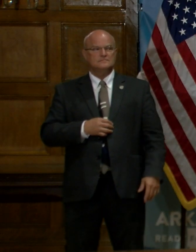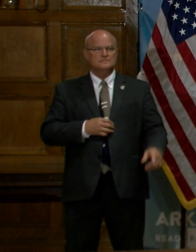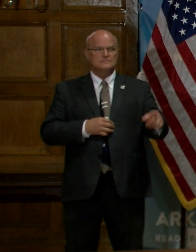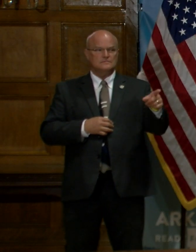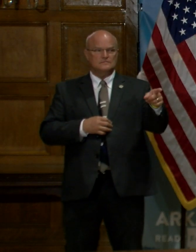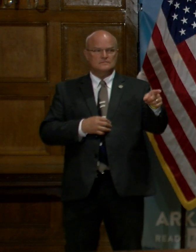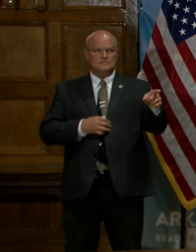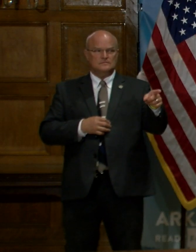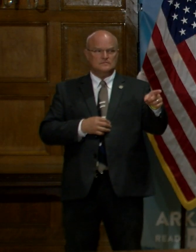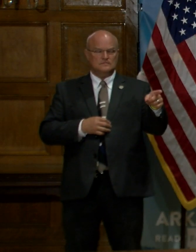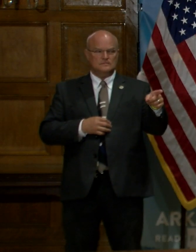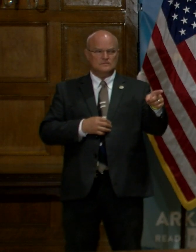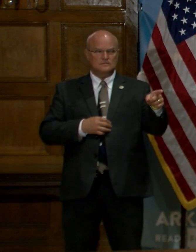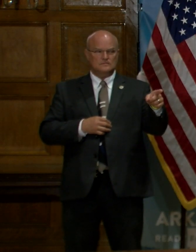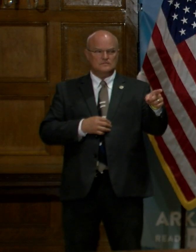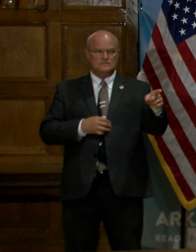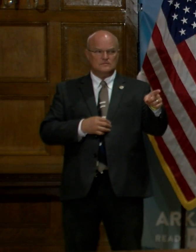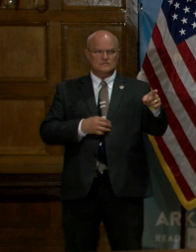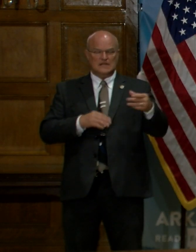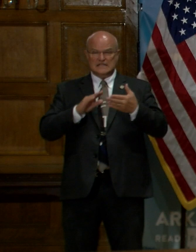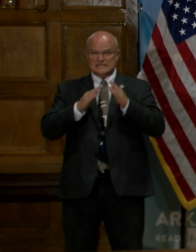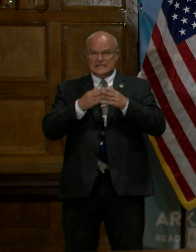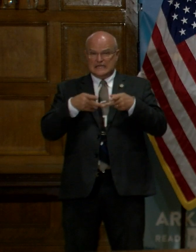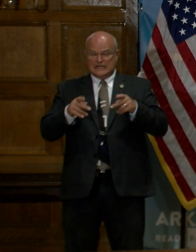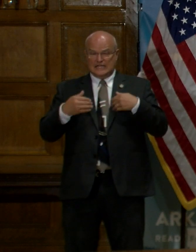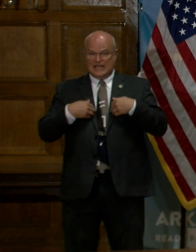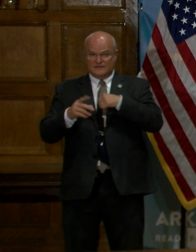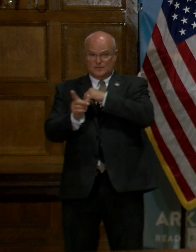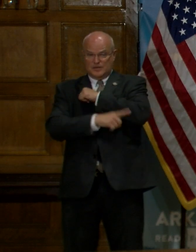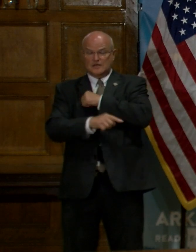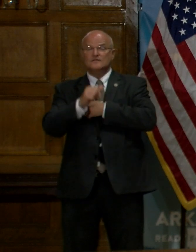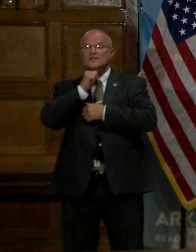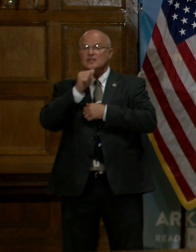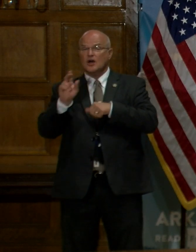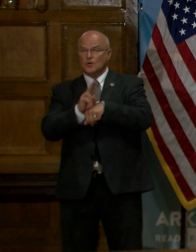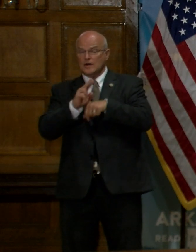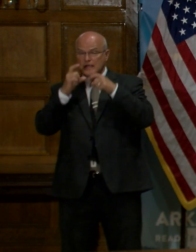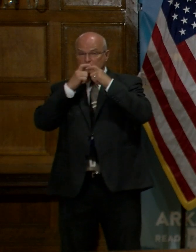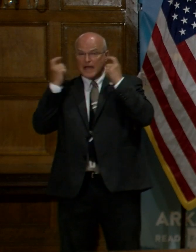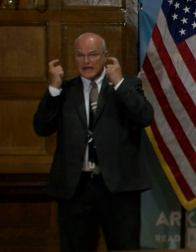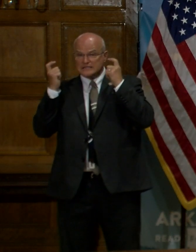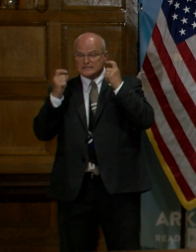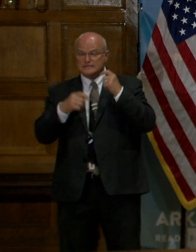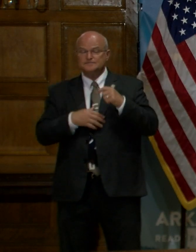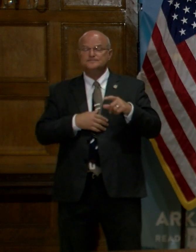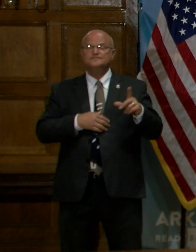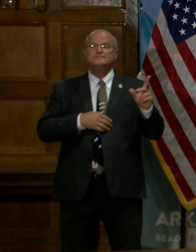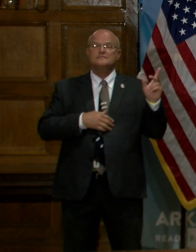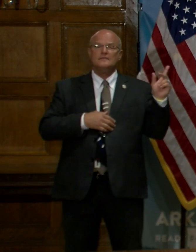So are the cities allowed to have a penalty for not wearing the mask?